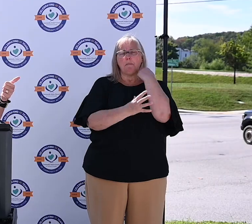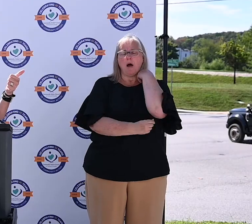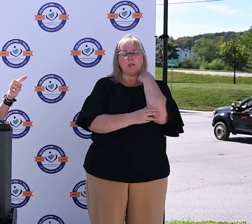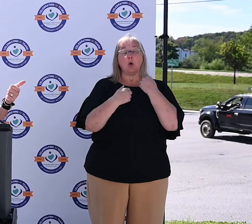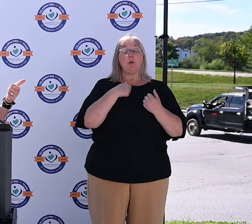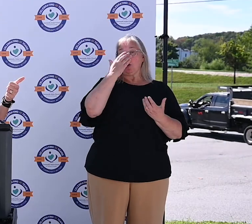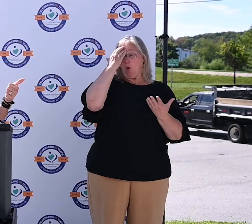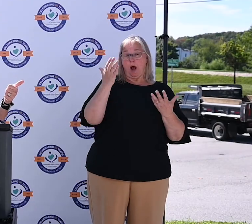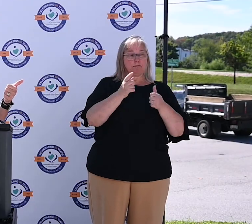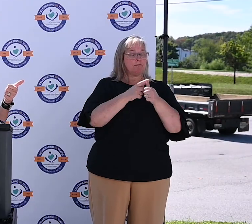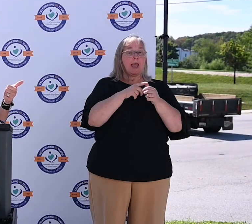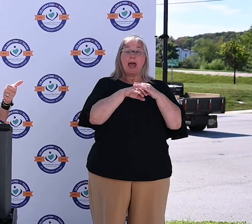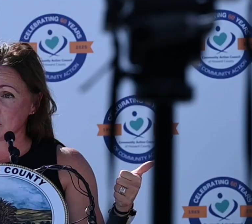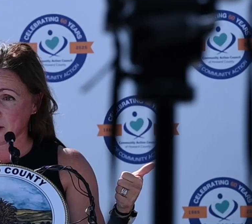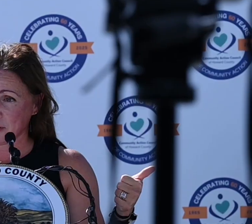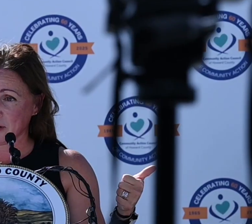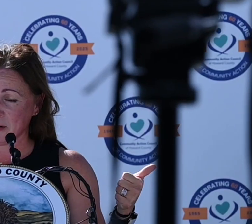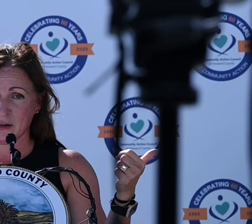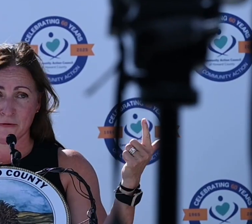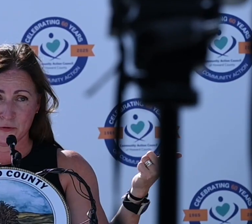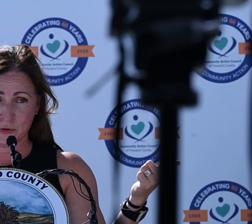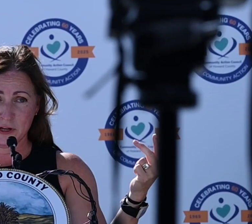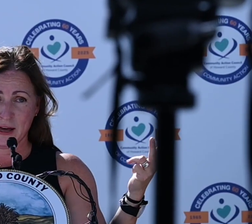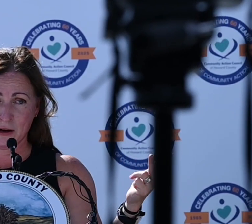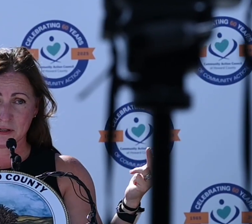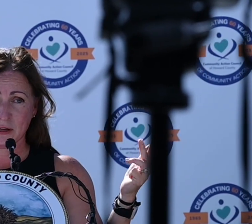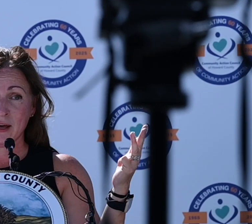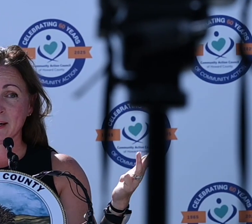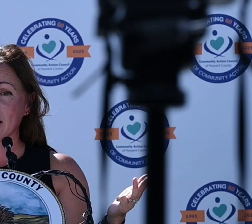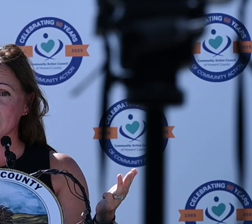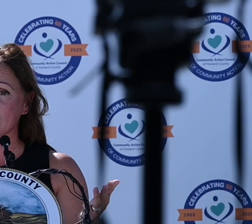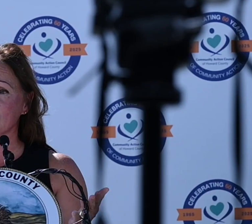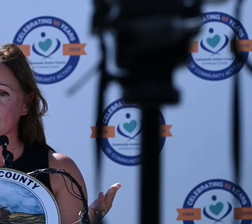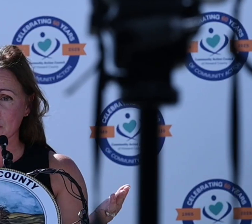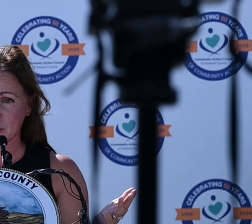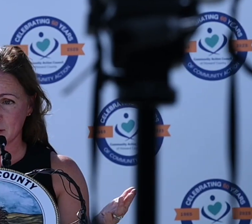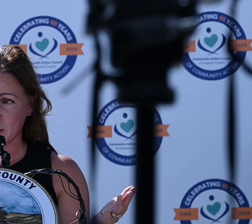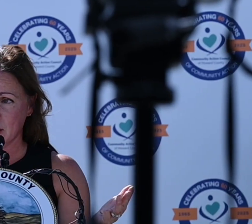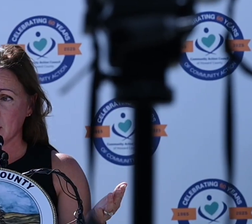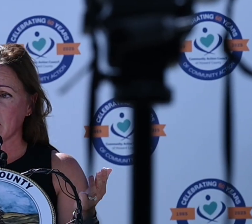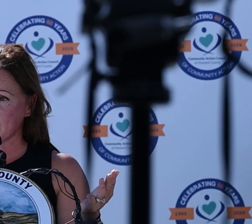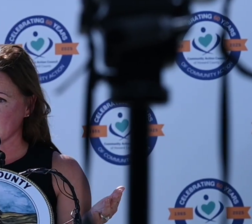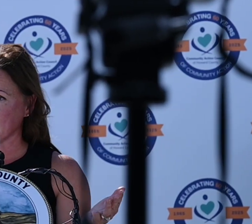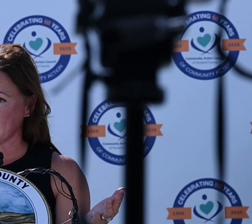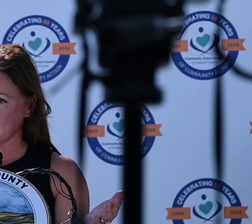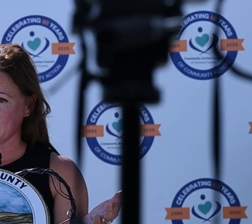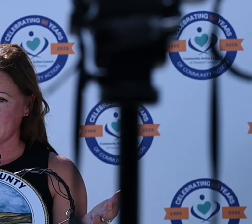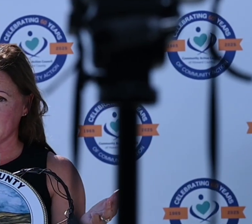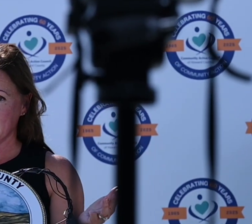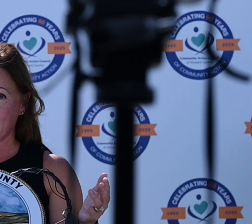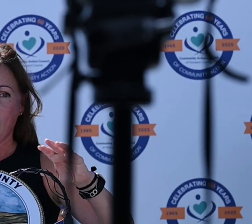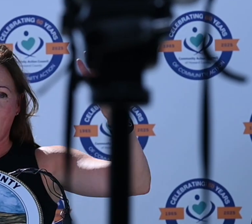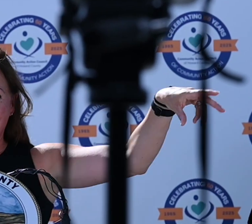is access to free and low-cost childcare, food, housing, and access to services like physical and mental